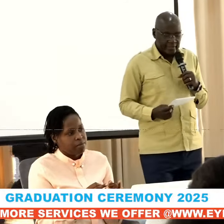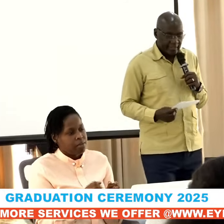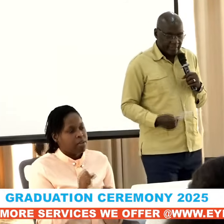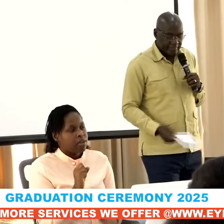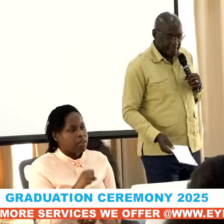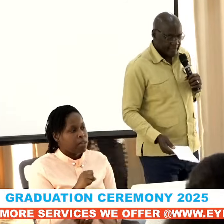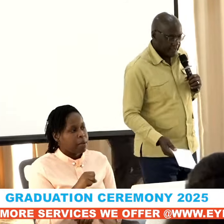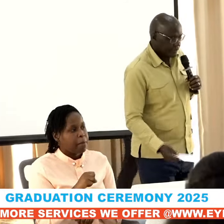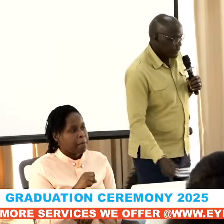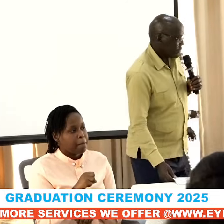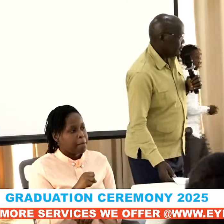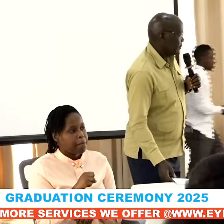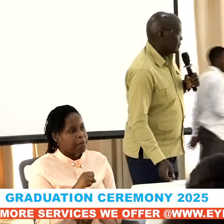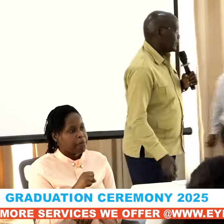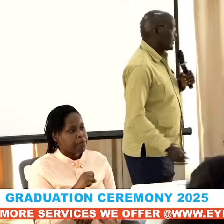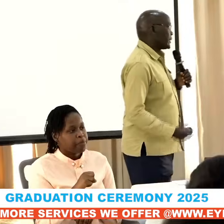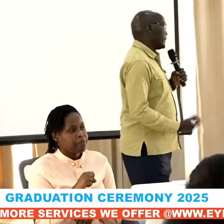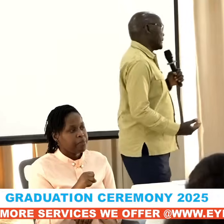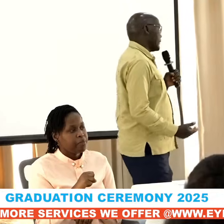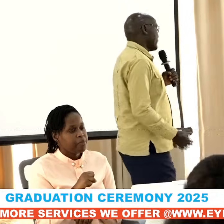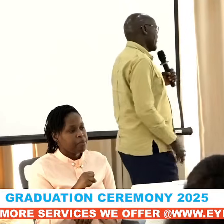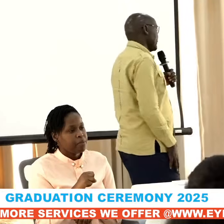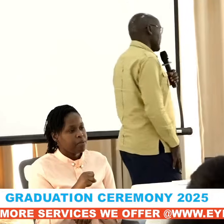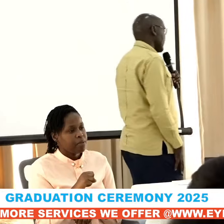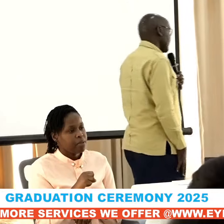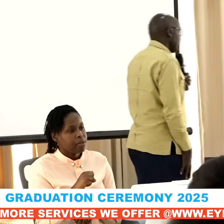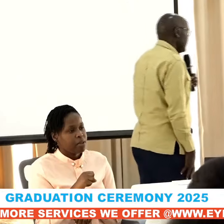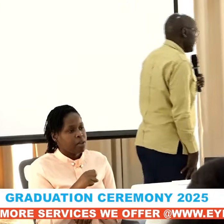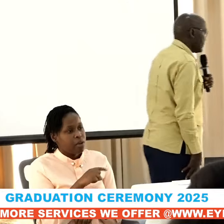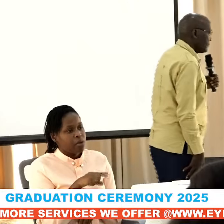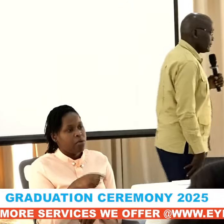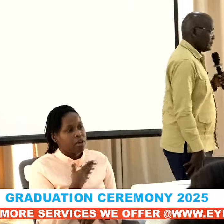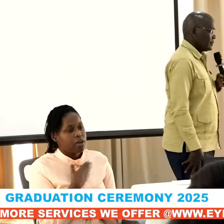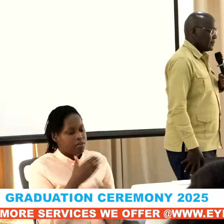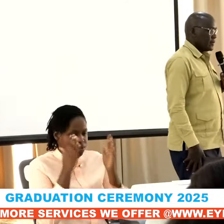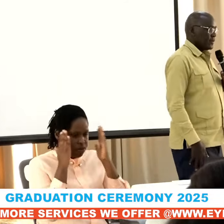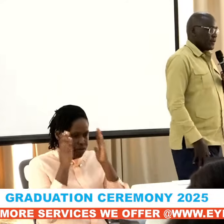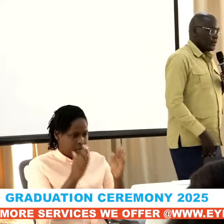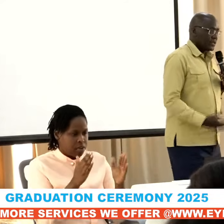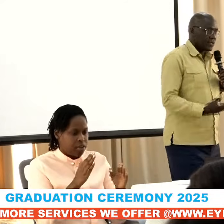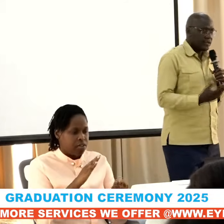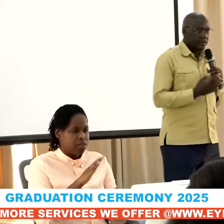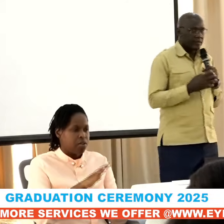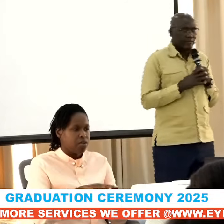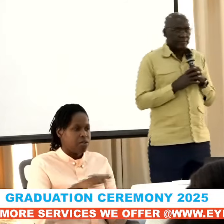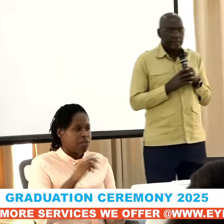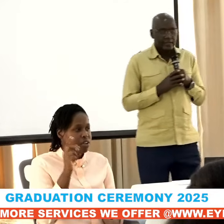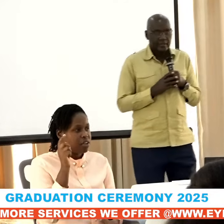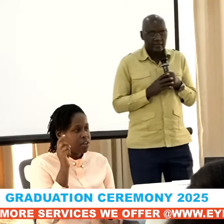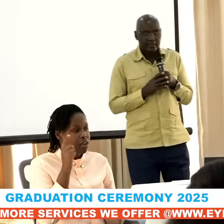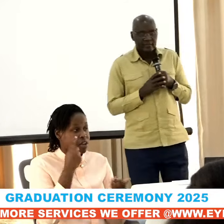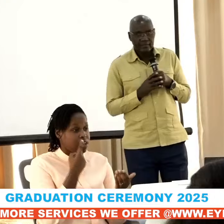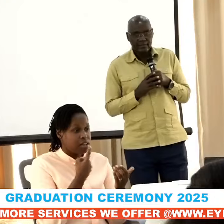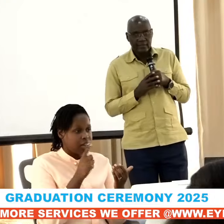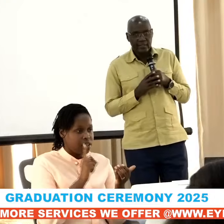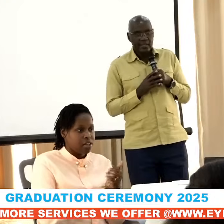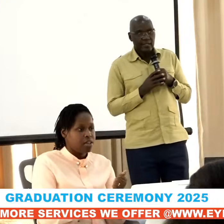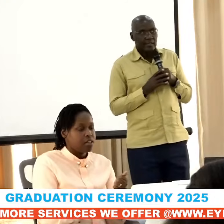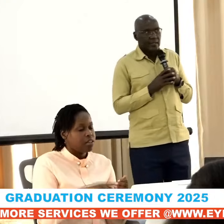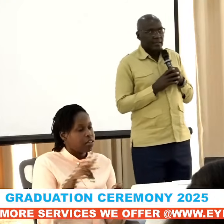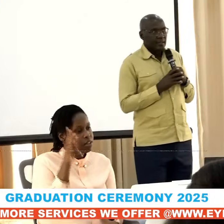Yes, the emphasis has been on skills acquisition. What can you offer?